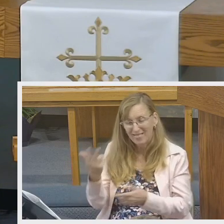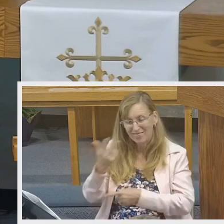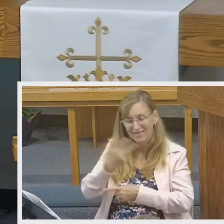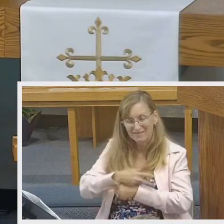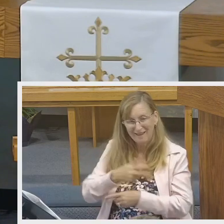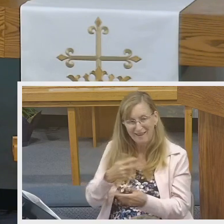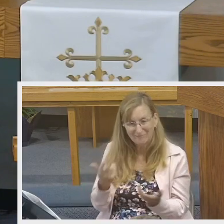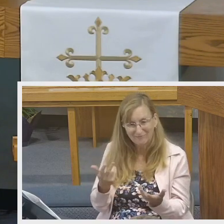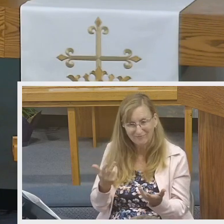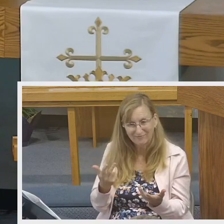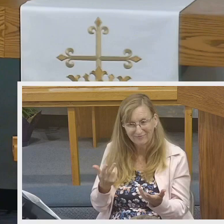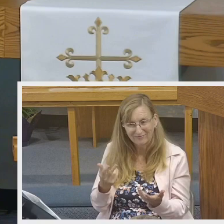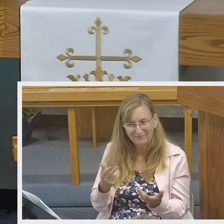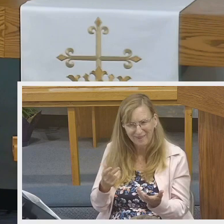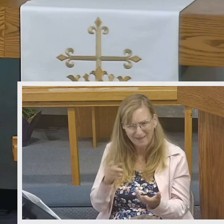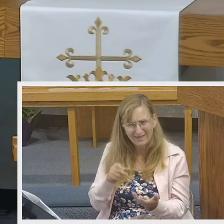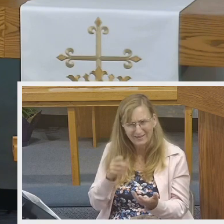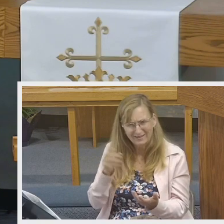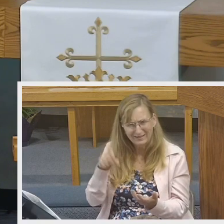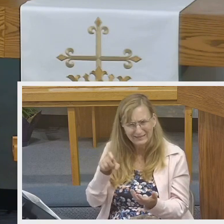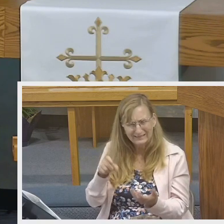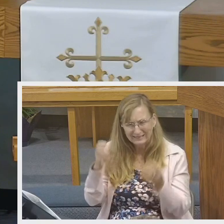You should have expected.